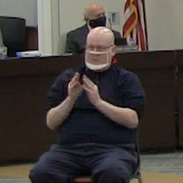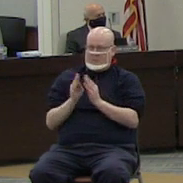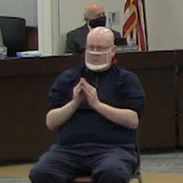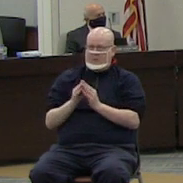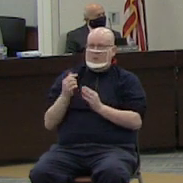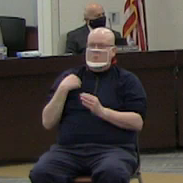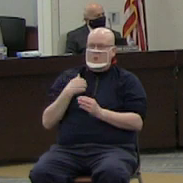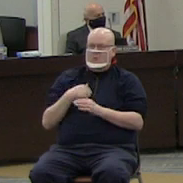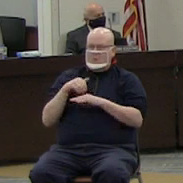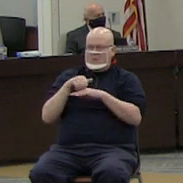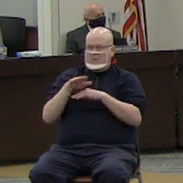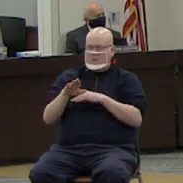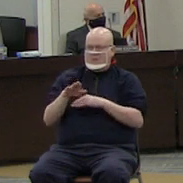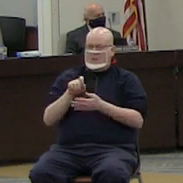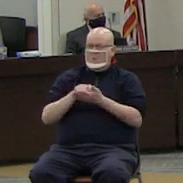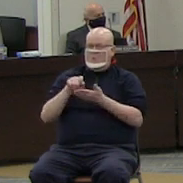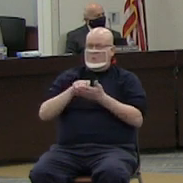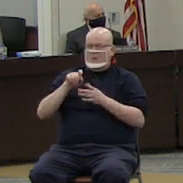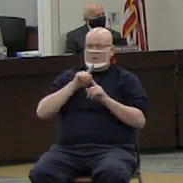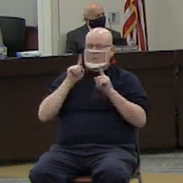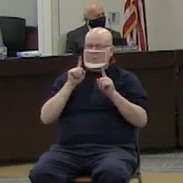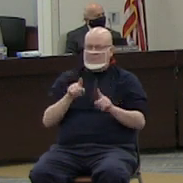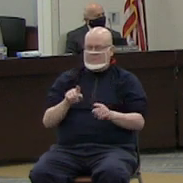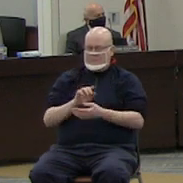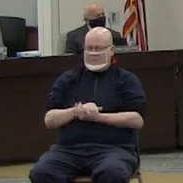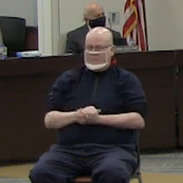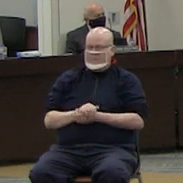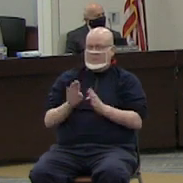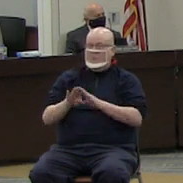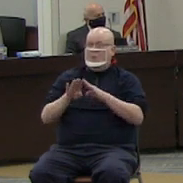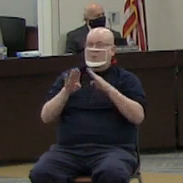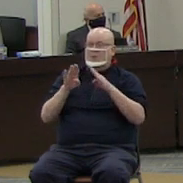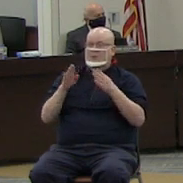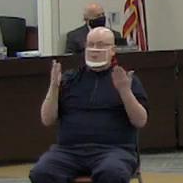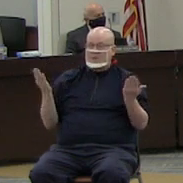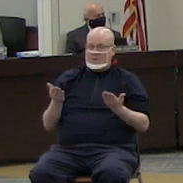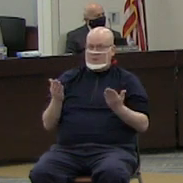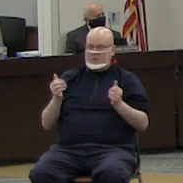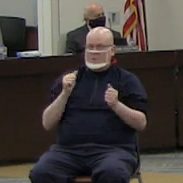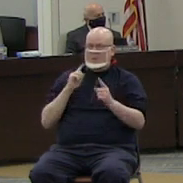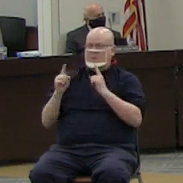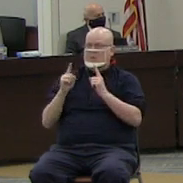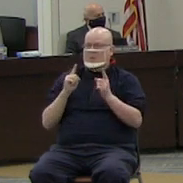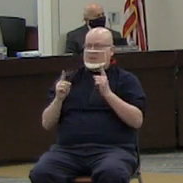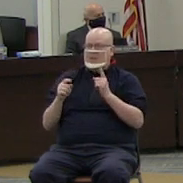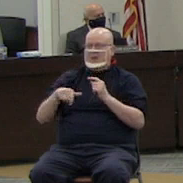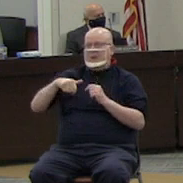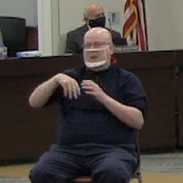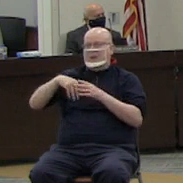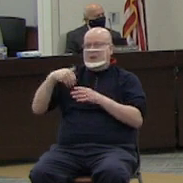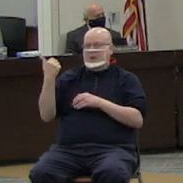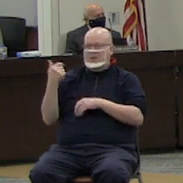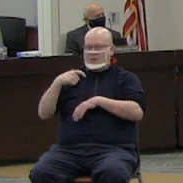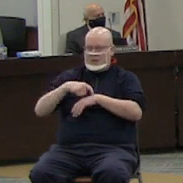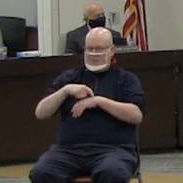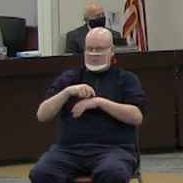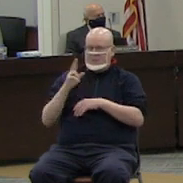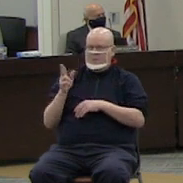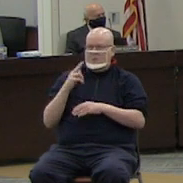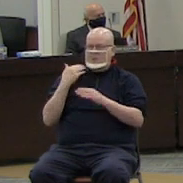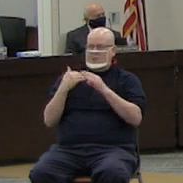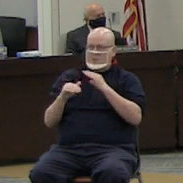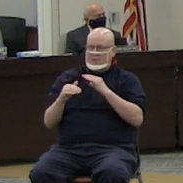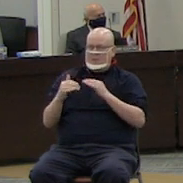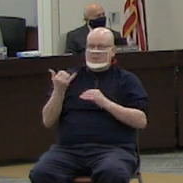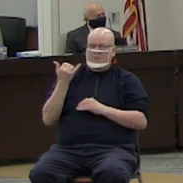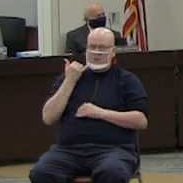in writing. We are always available to have an open dialogue outside of our meetings and can be reached by email or phone using our contact information on the